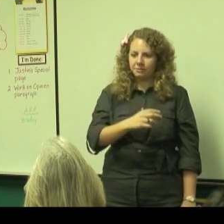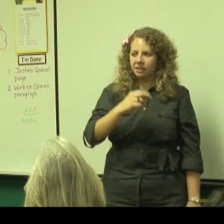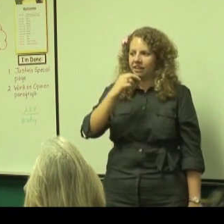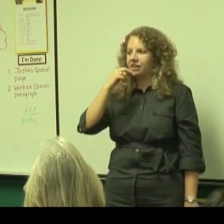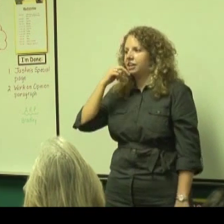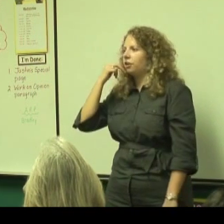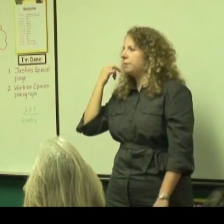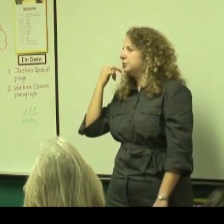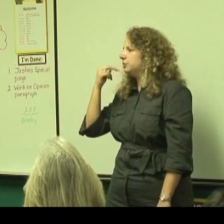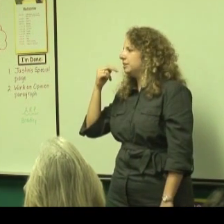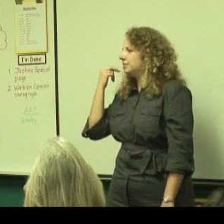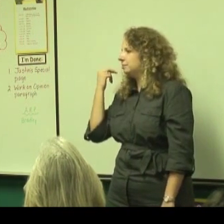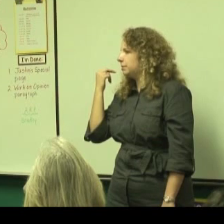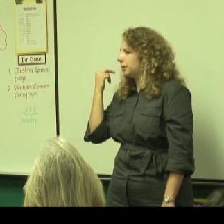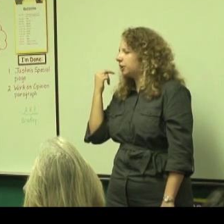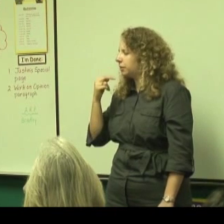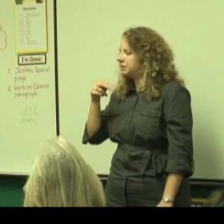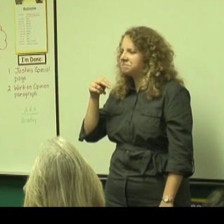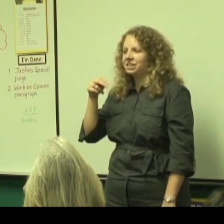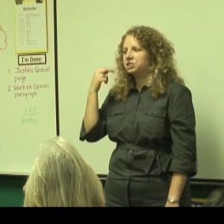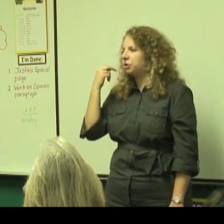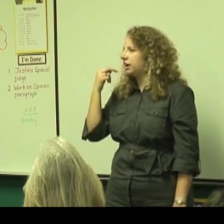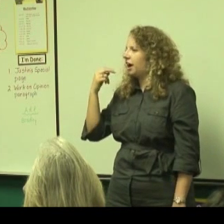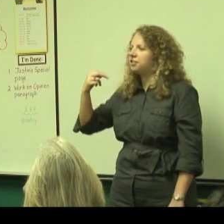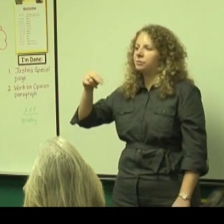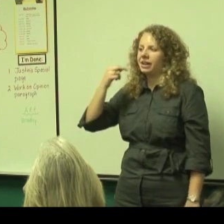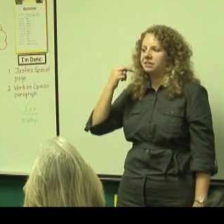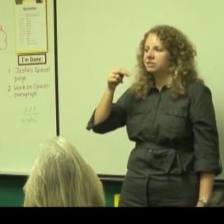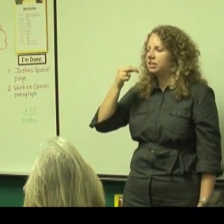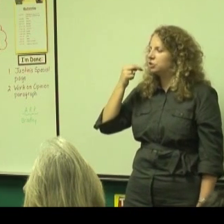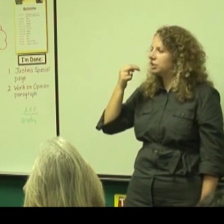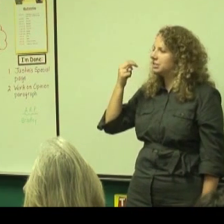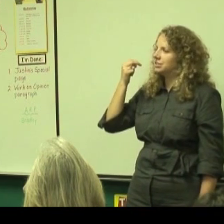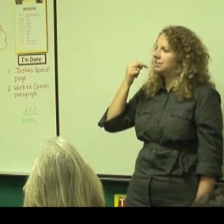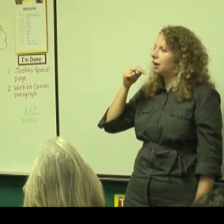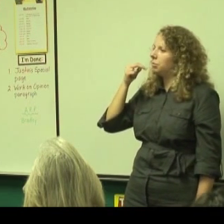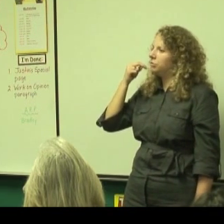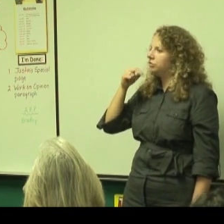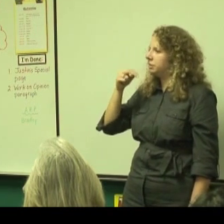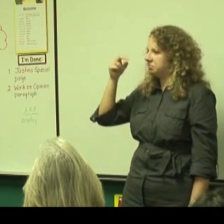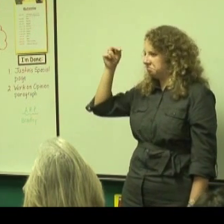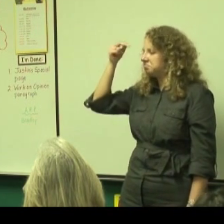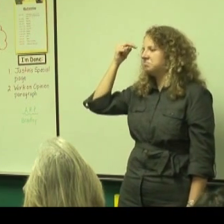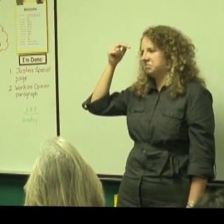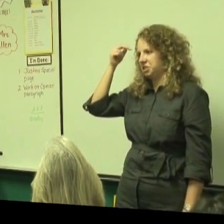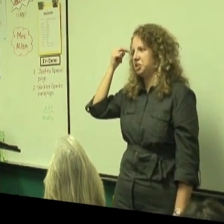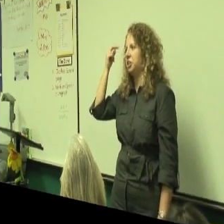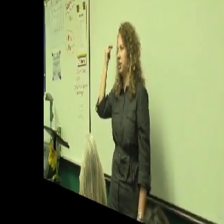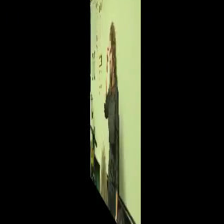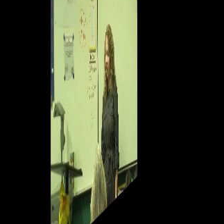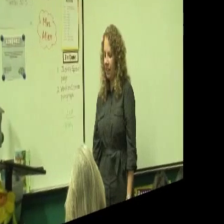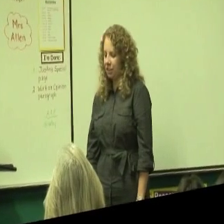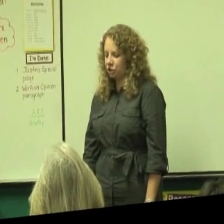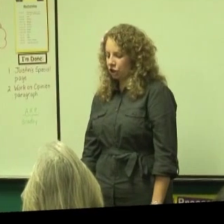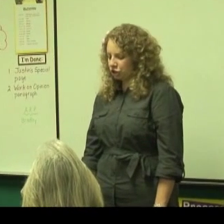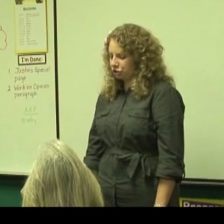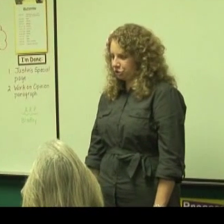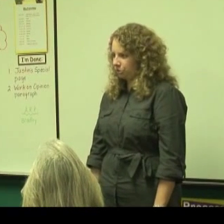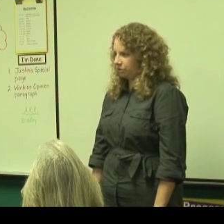come down here and I go up to it, then maybe I go in. So either way, as long as it's a double movement. He is her student,